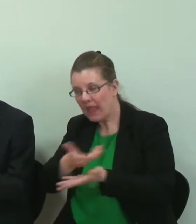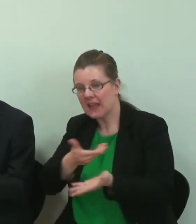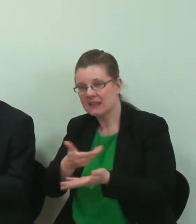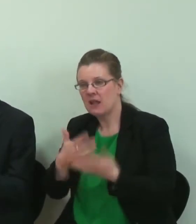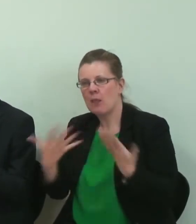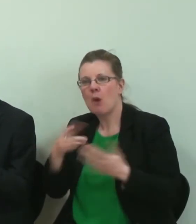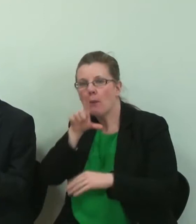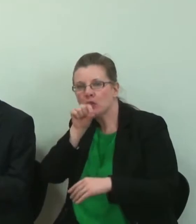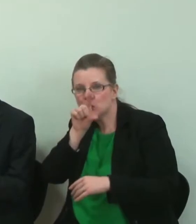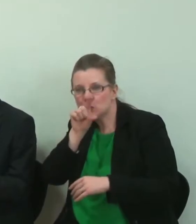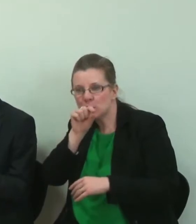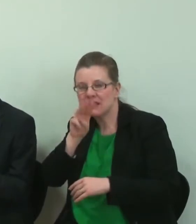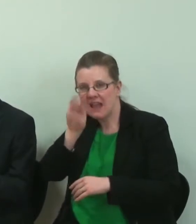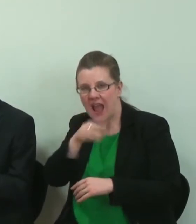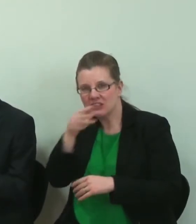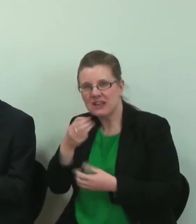tweeting everything,